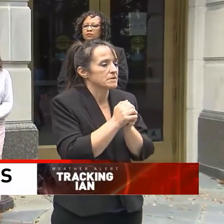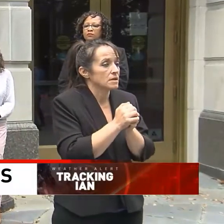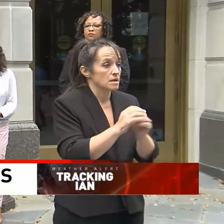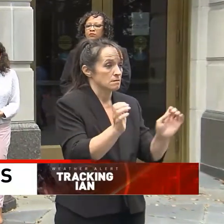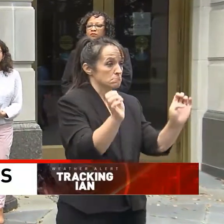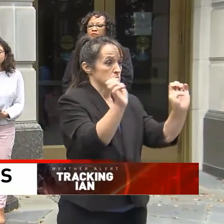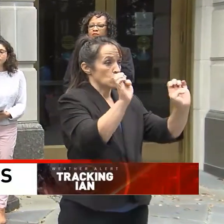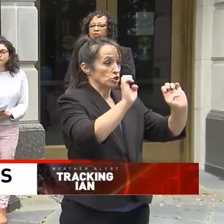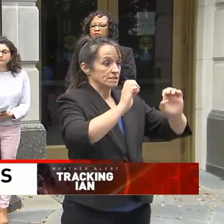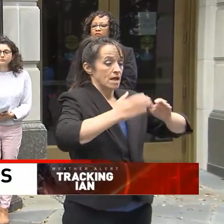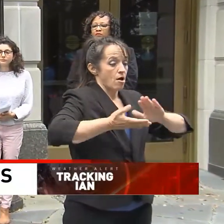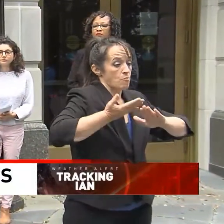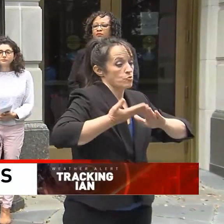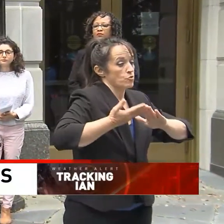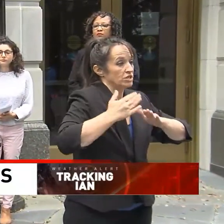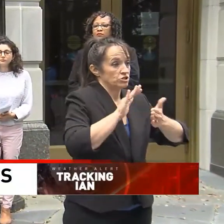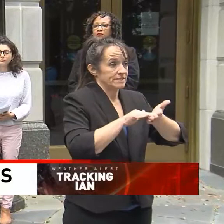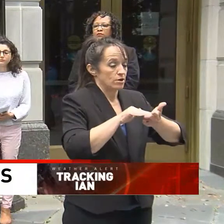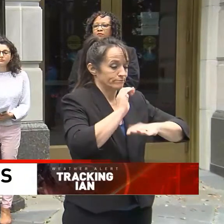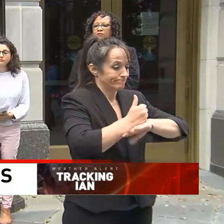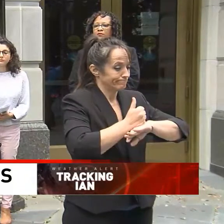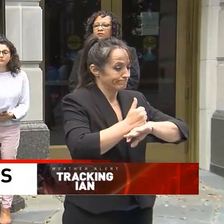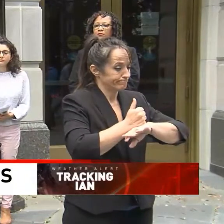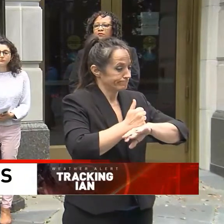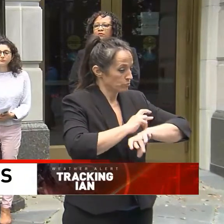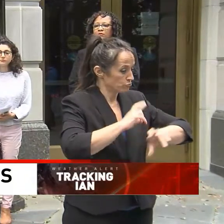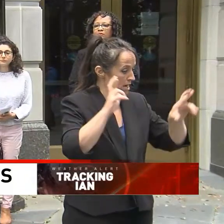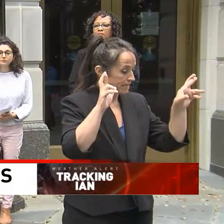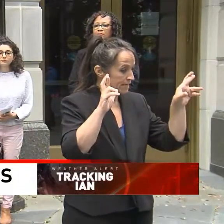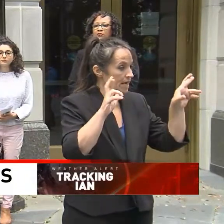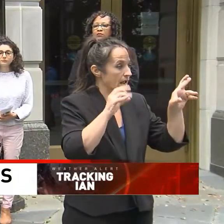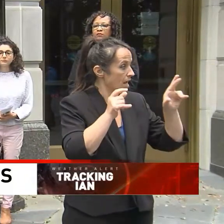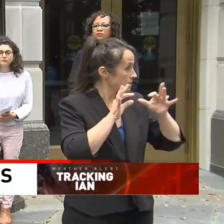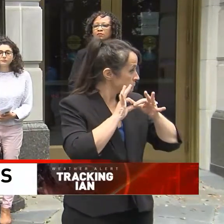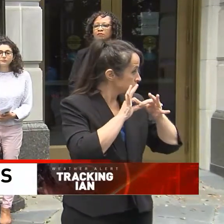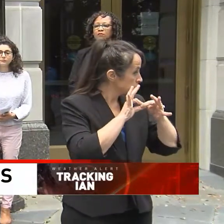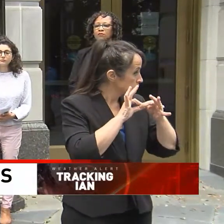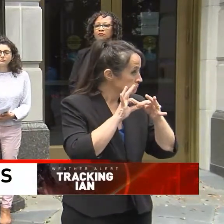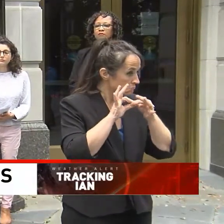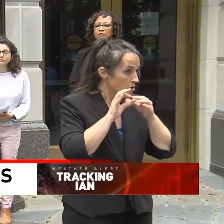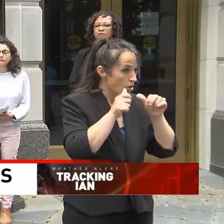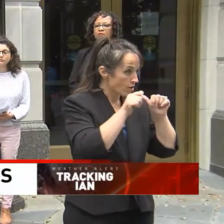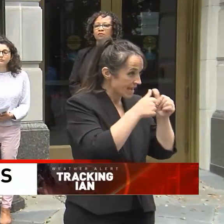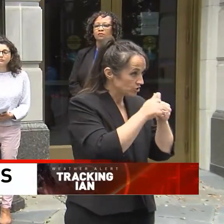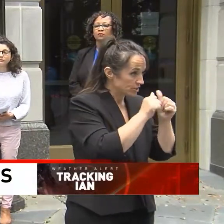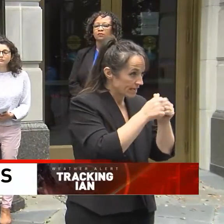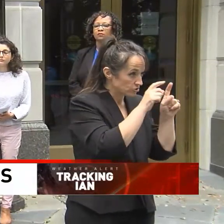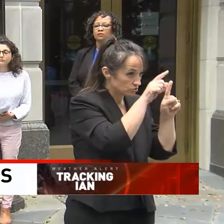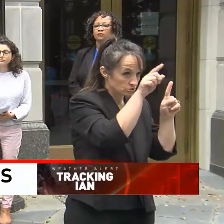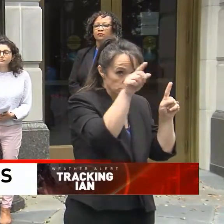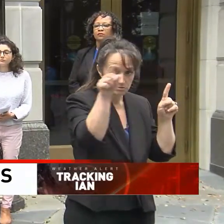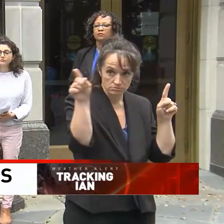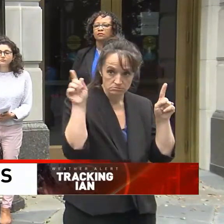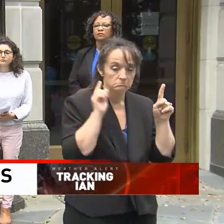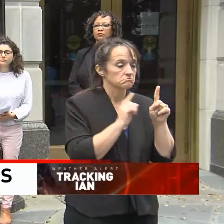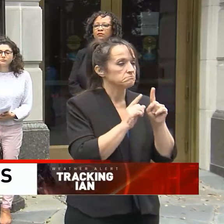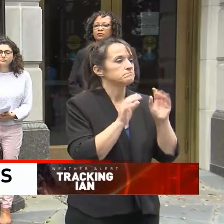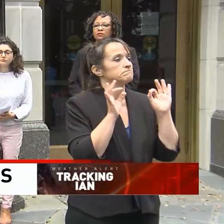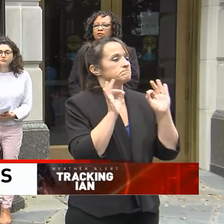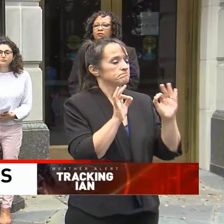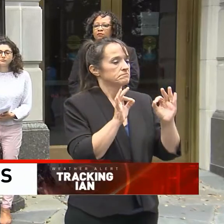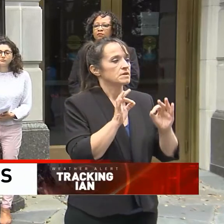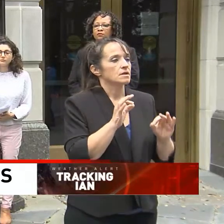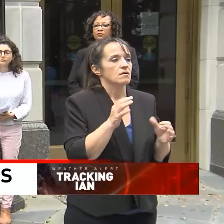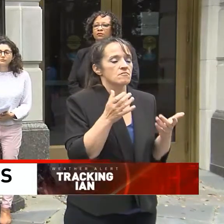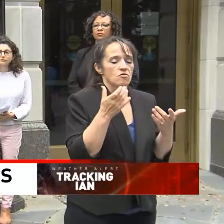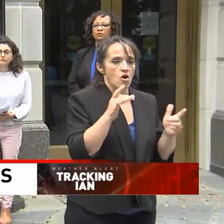Emergency Operations Center is set up. All of the partnering agencies are connected. I've received calls from Charlotte-Mecklenburg,